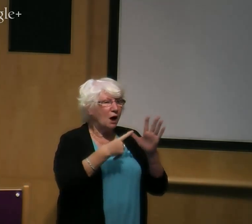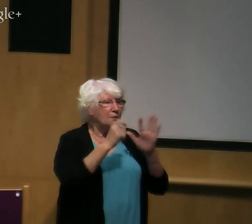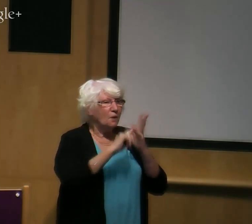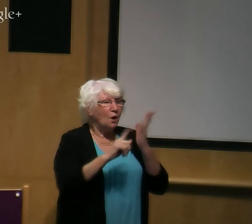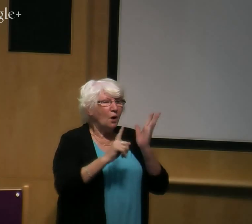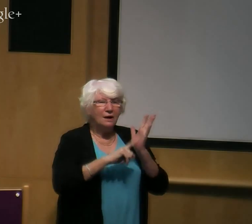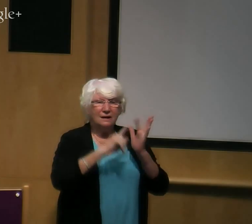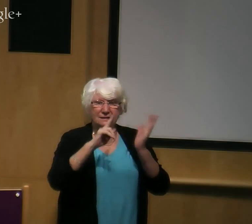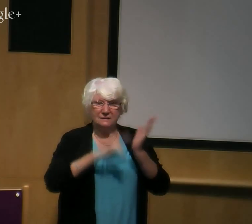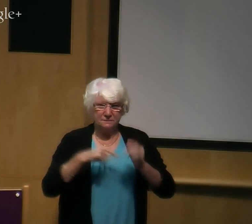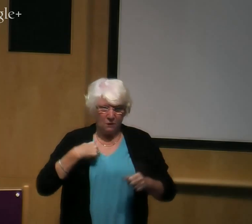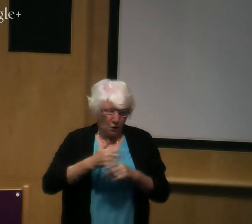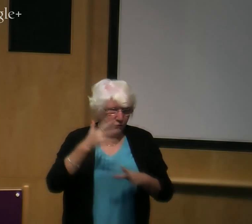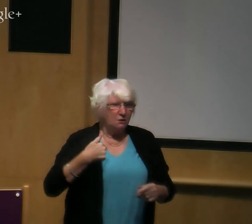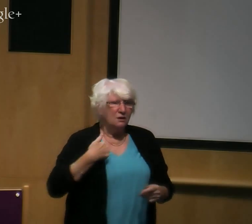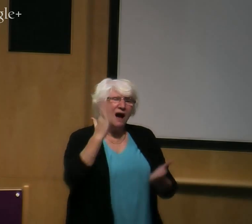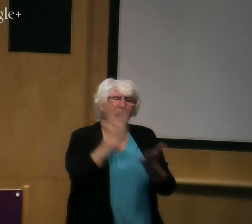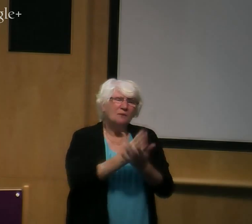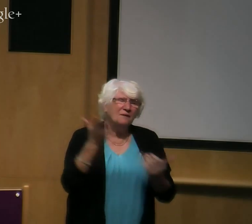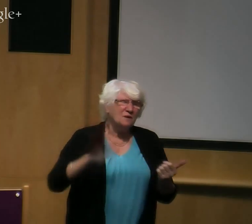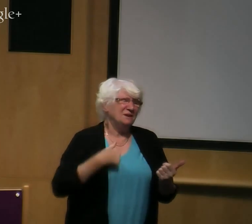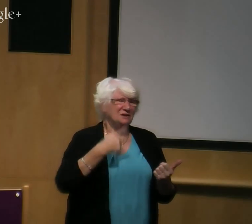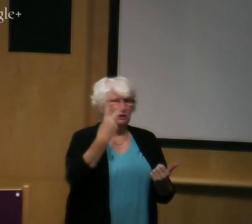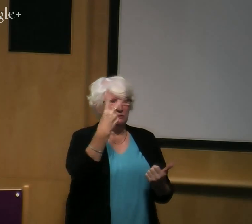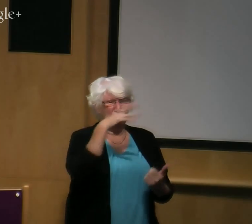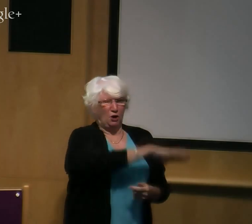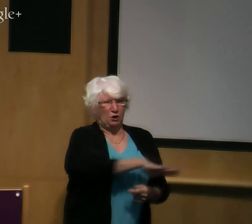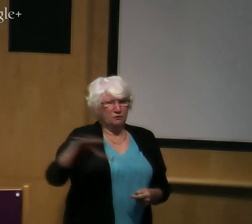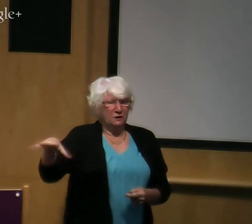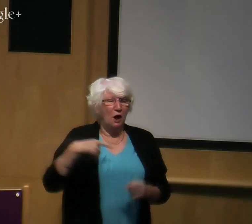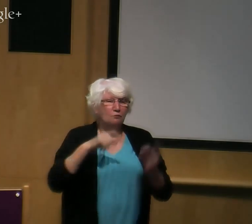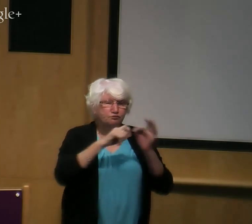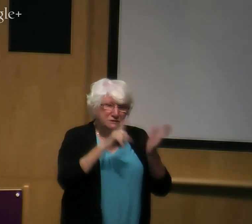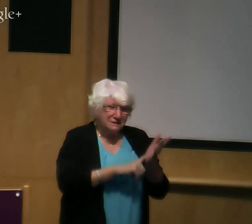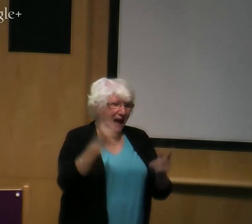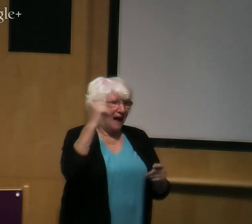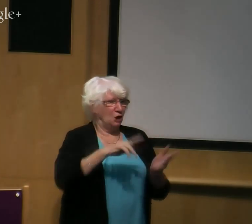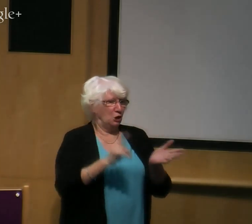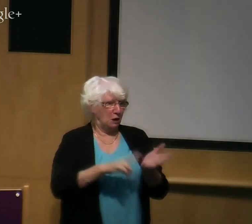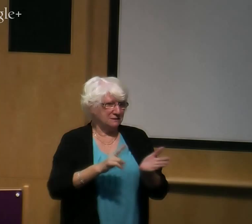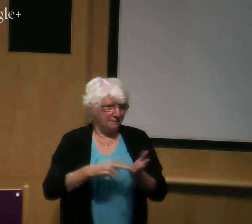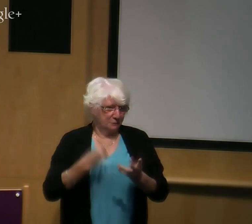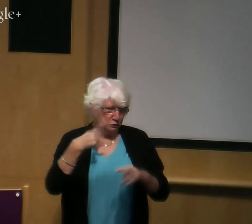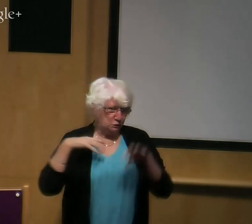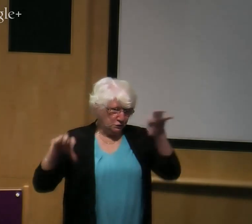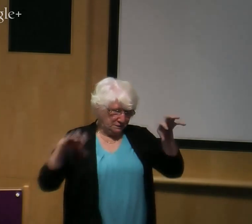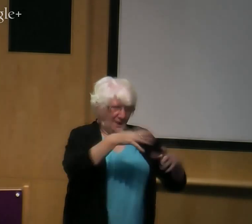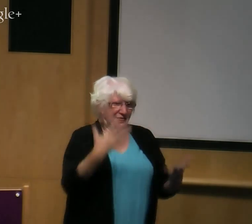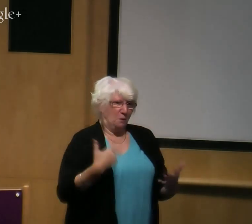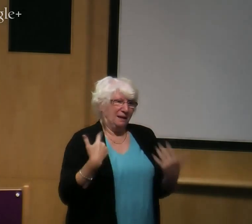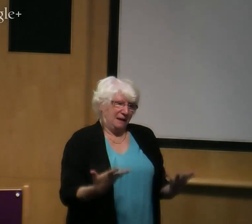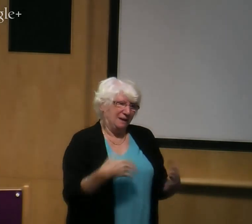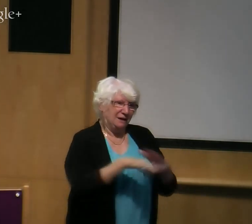Hello, my name is Maria Pollock, and I'm from two countries really.